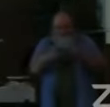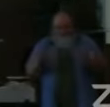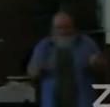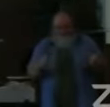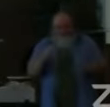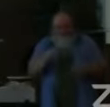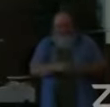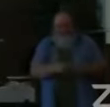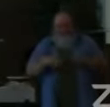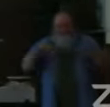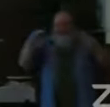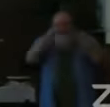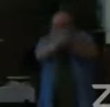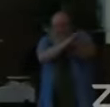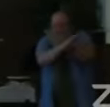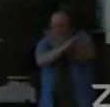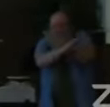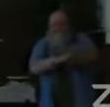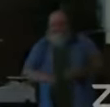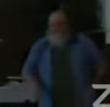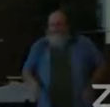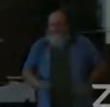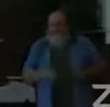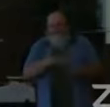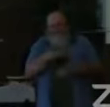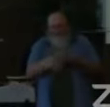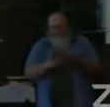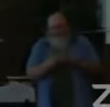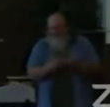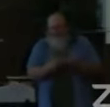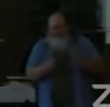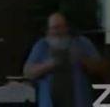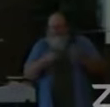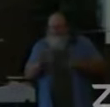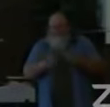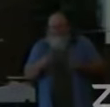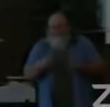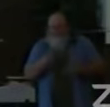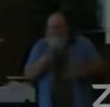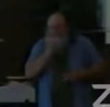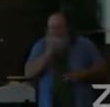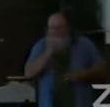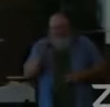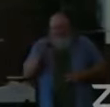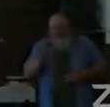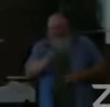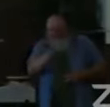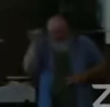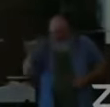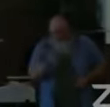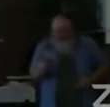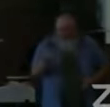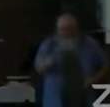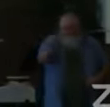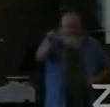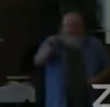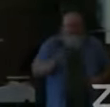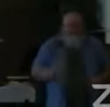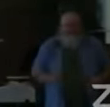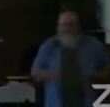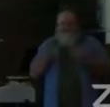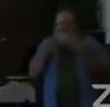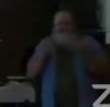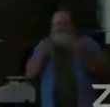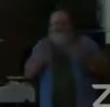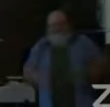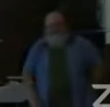lived, and scientists have estimates about how many people have ever lived. There's enough room to basically give every person who's ever